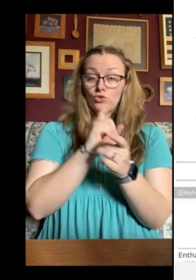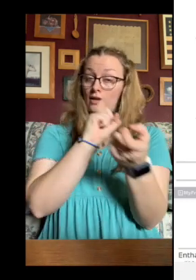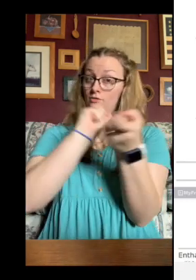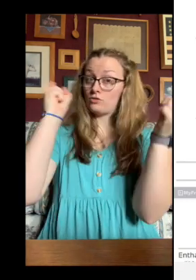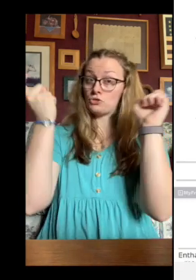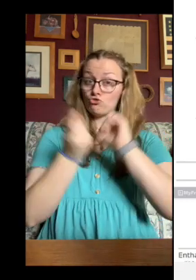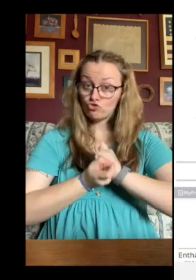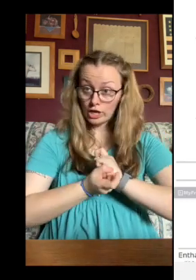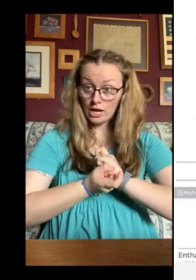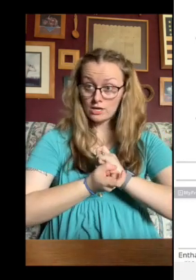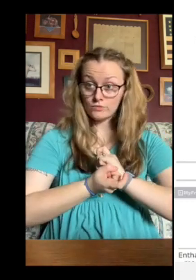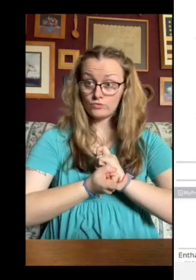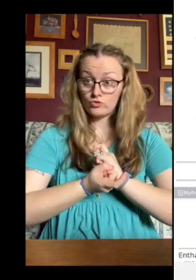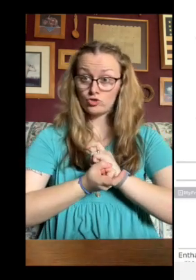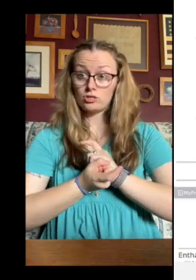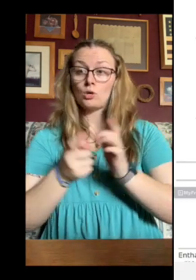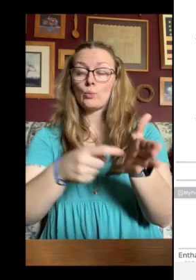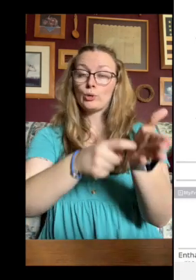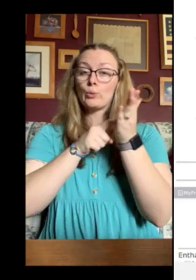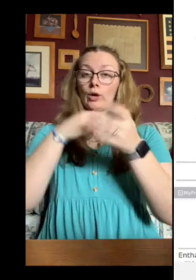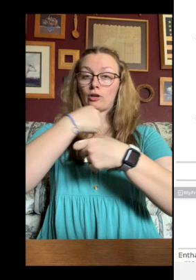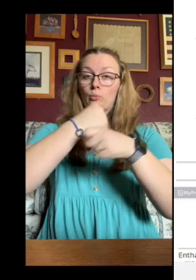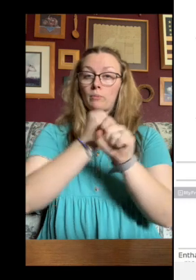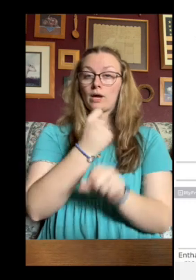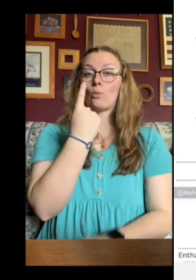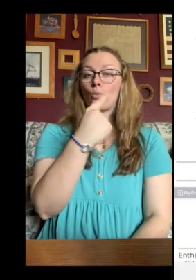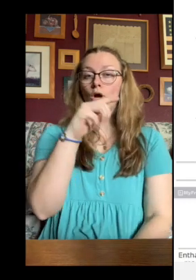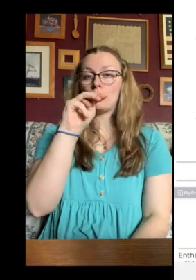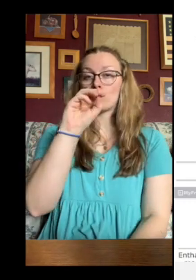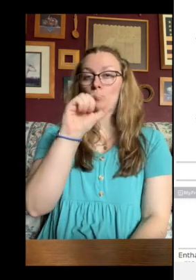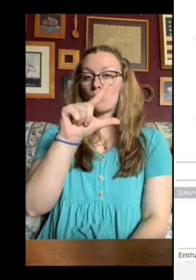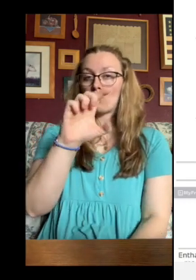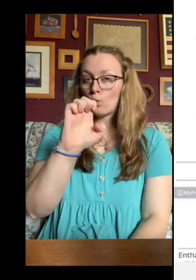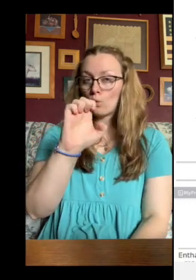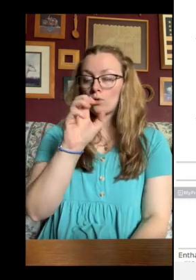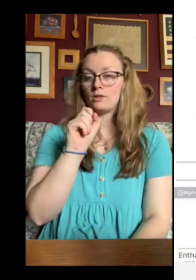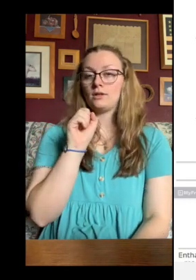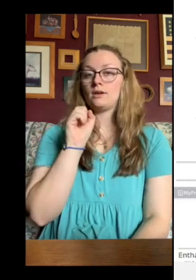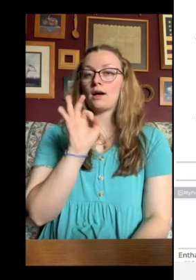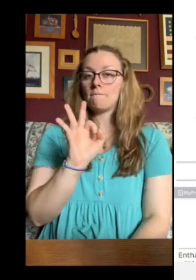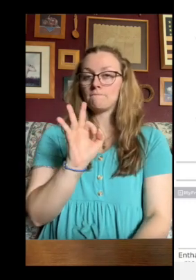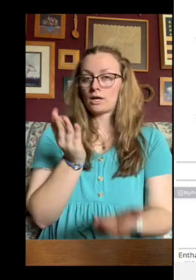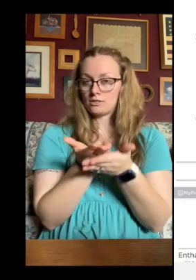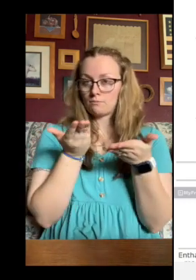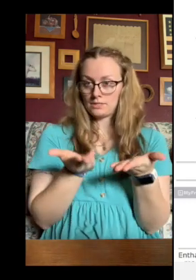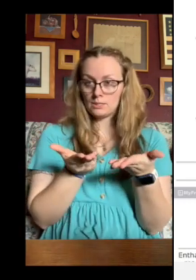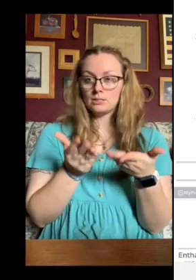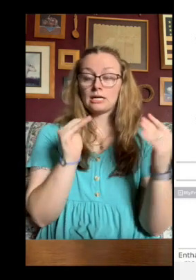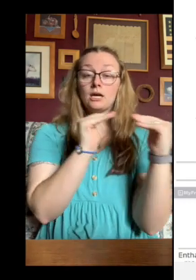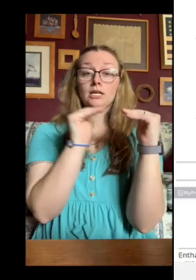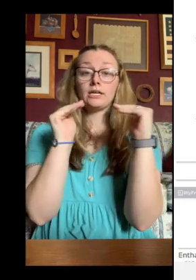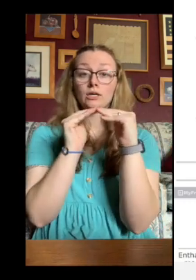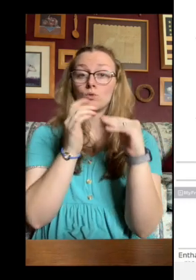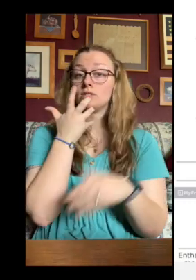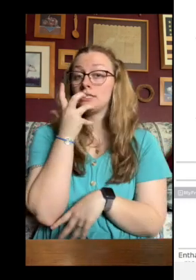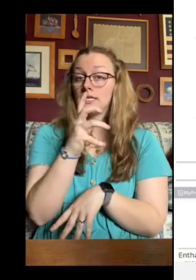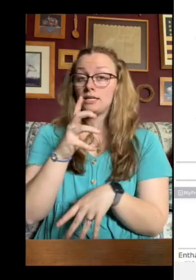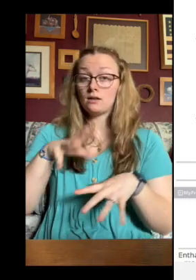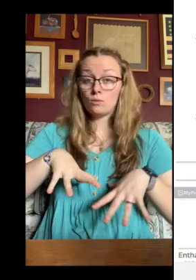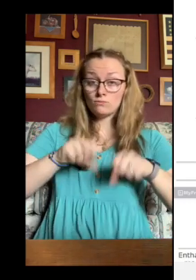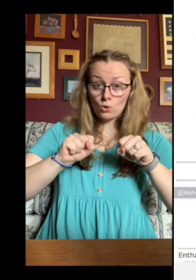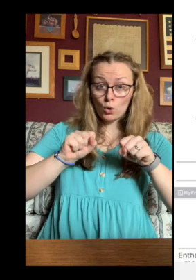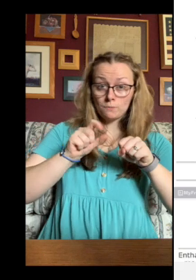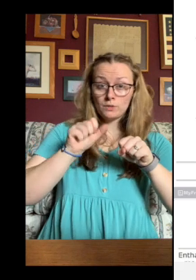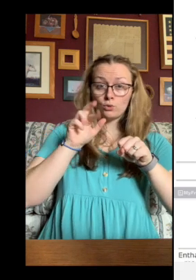1 mole of a substance. And it equals the heat absorbed or lost,